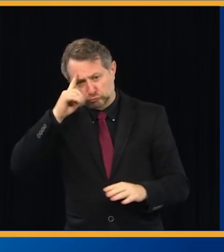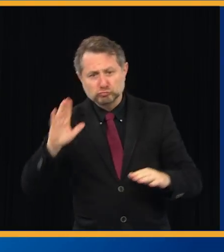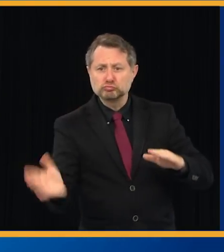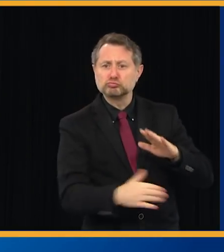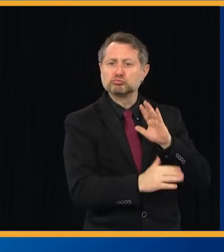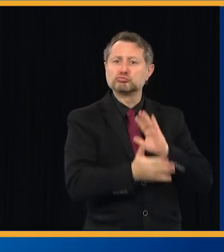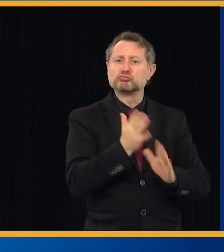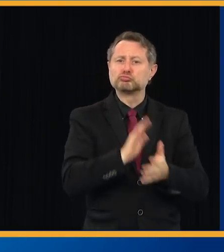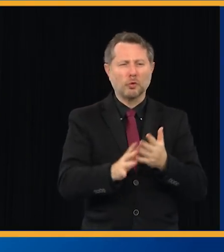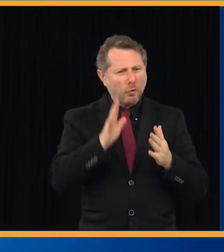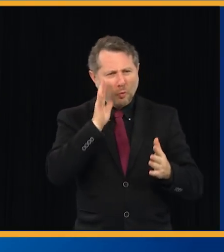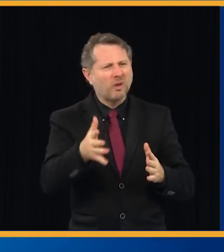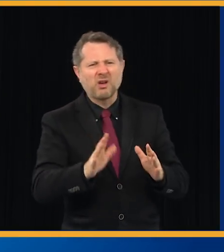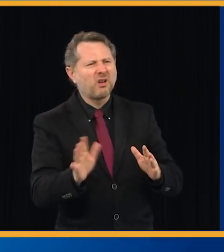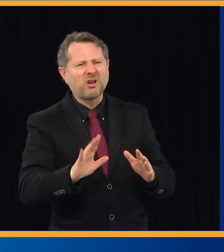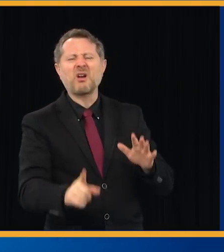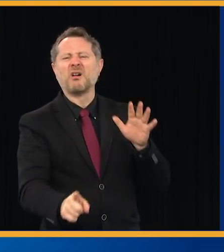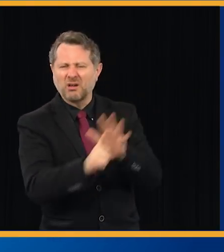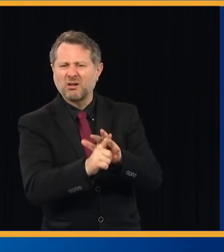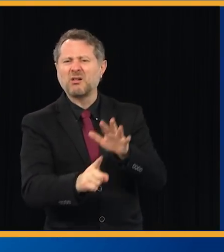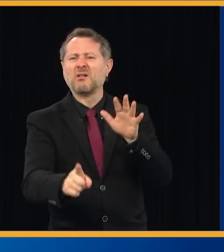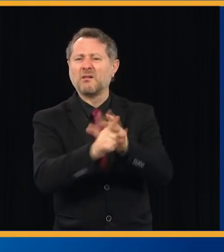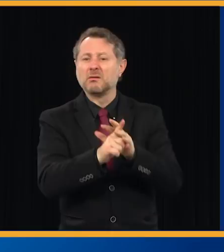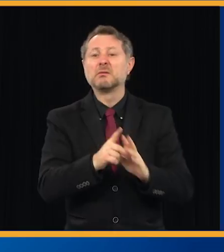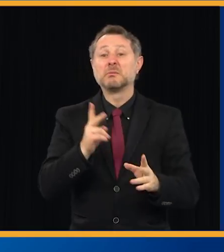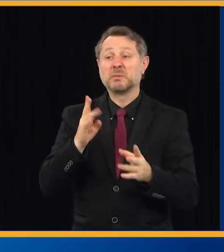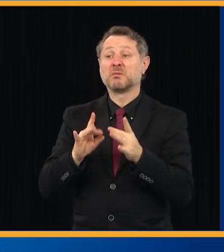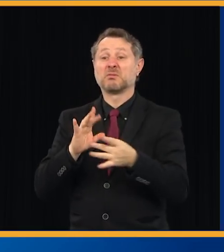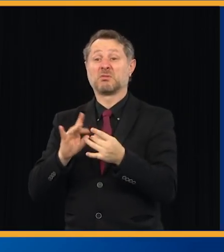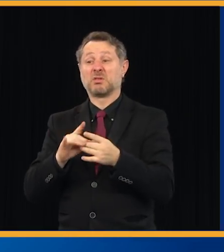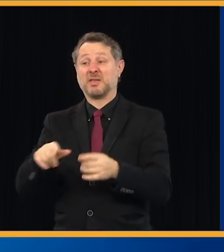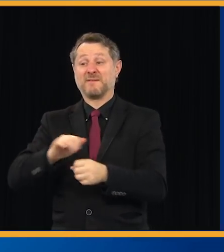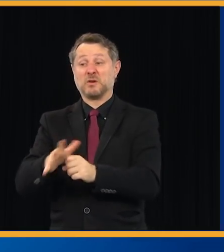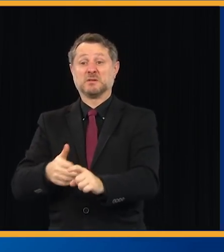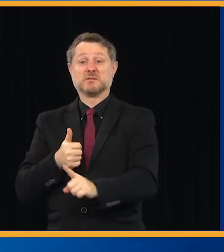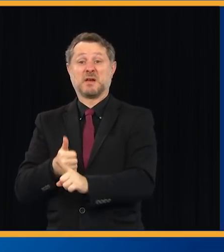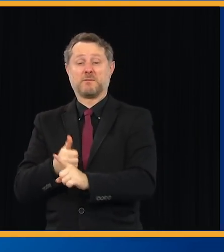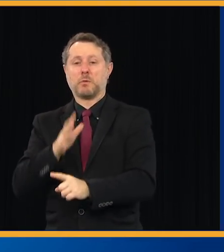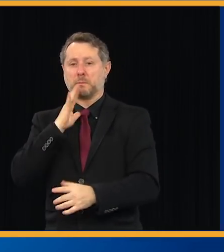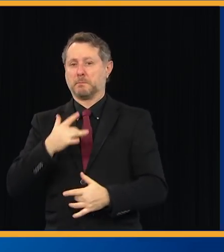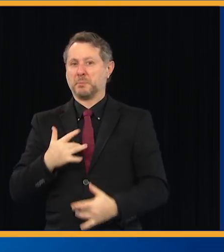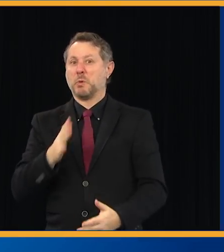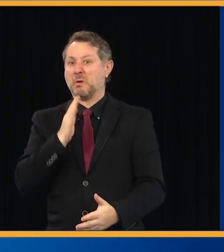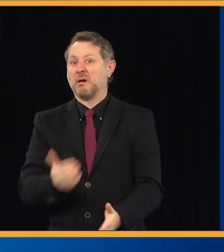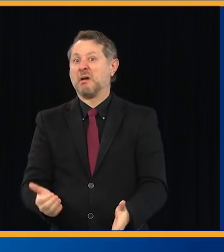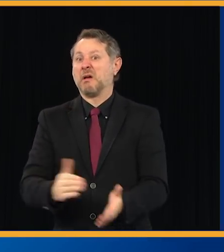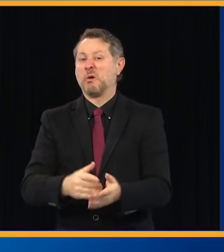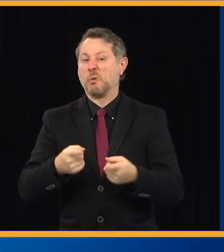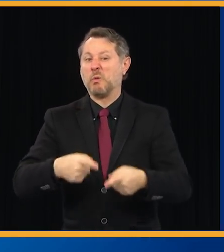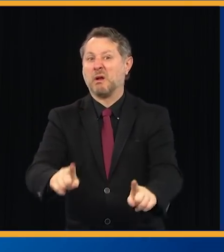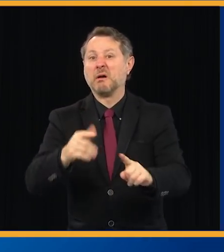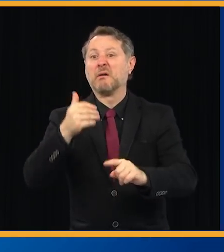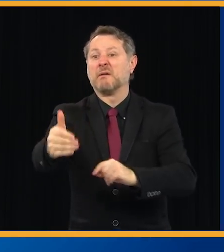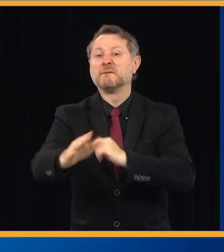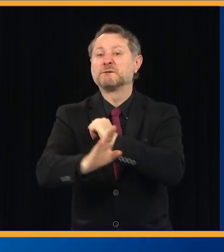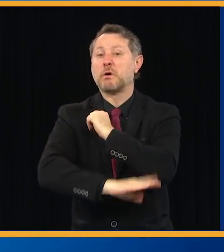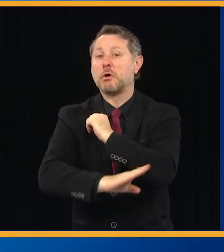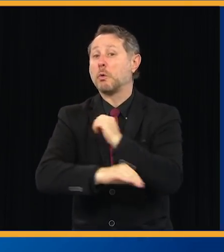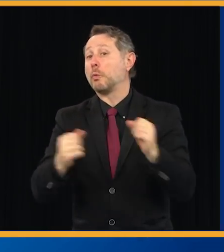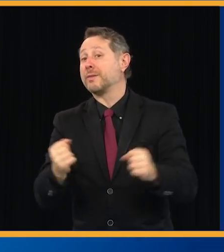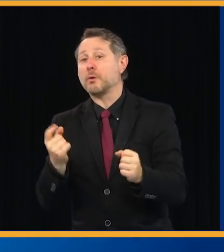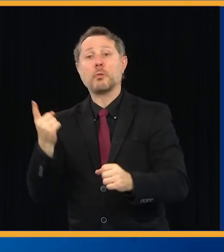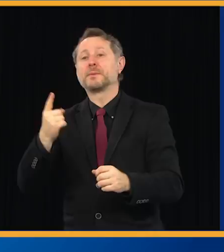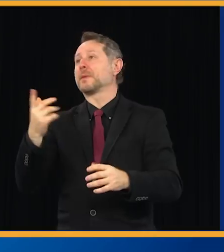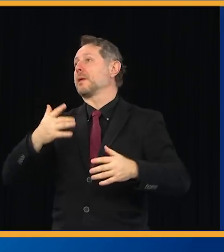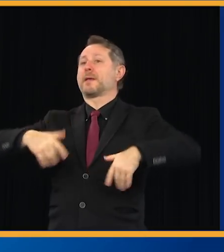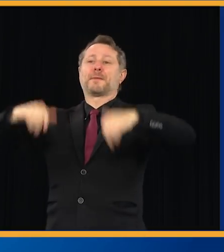say this virus comes back in the fall or the winter, or there'll be another health emergency. But Michael Bloomberg